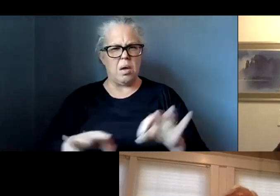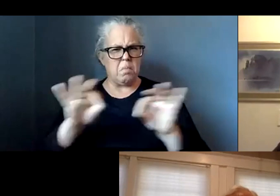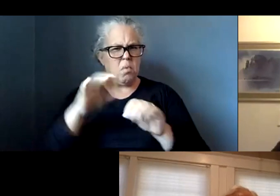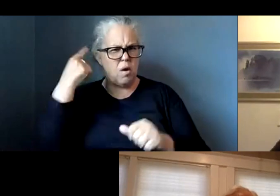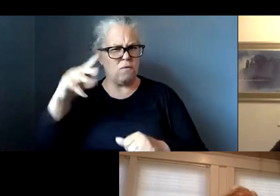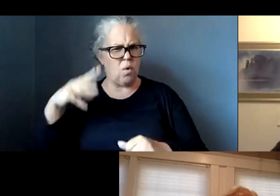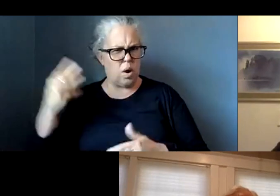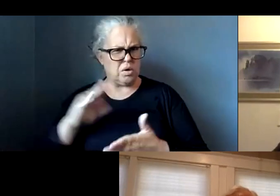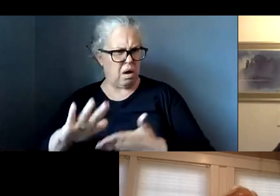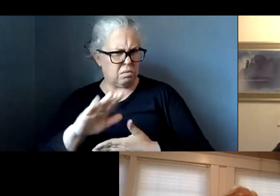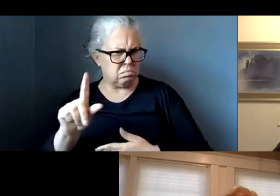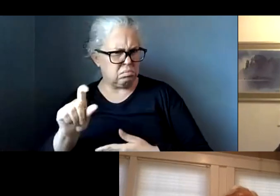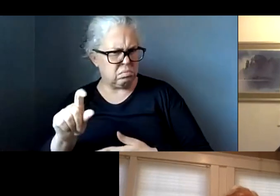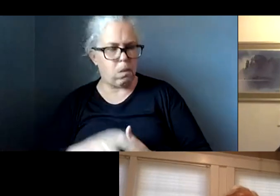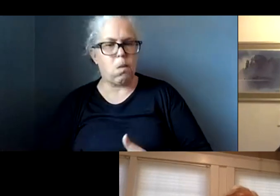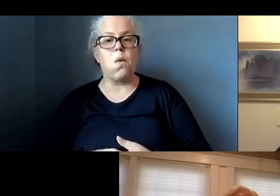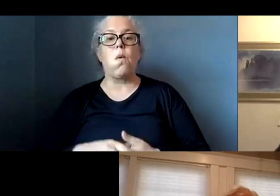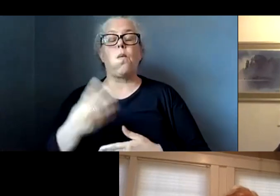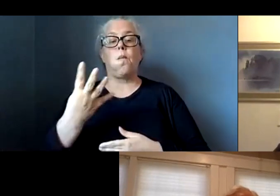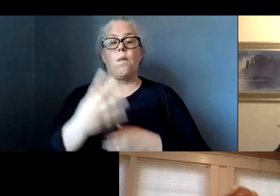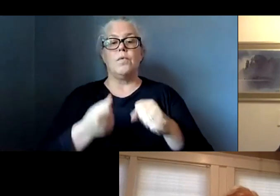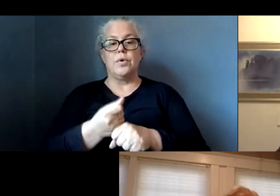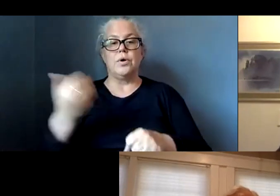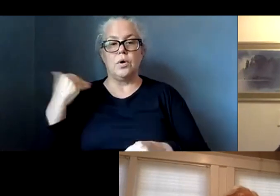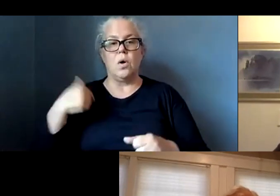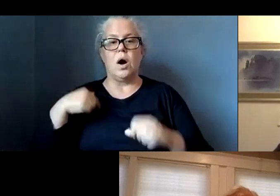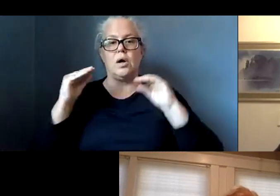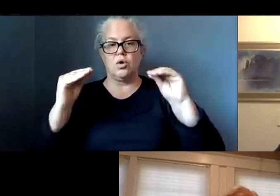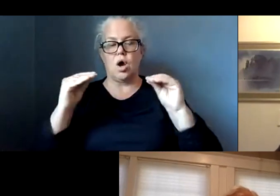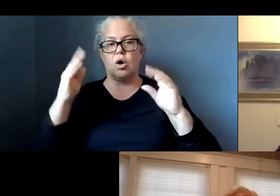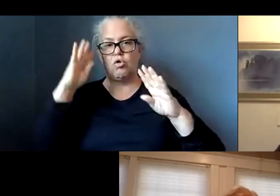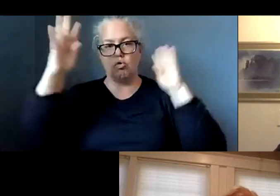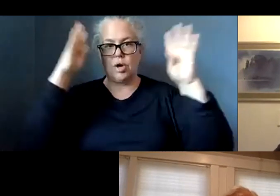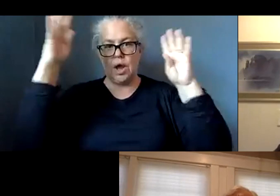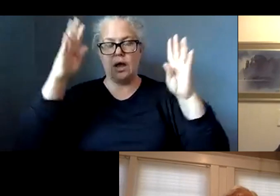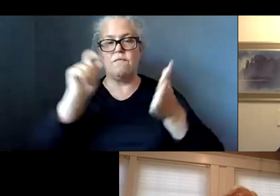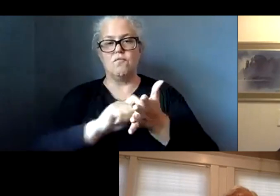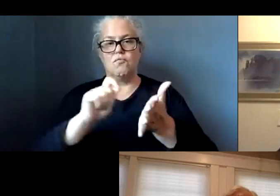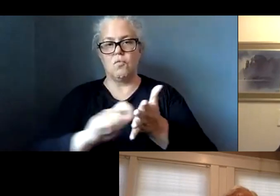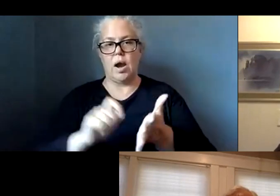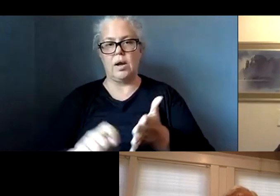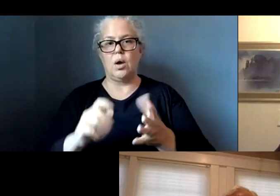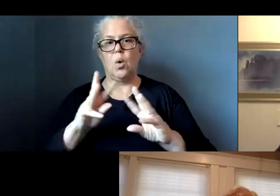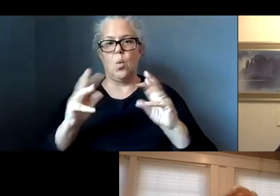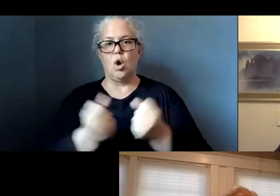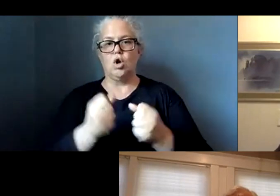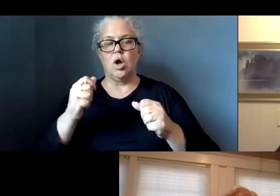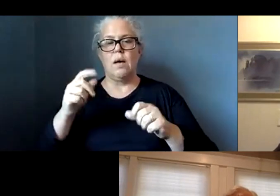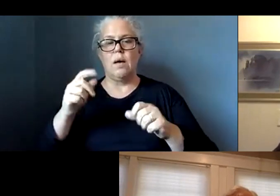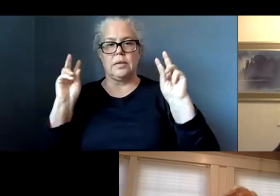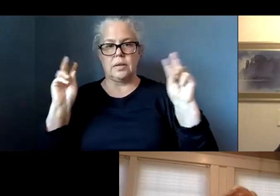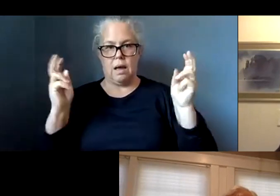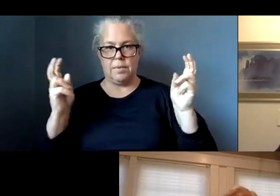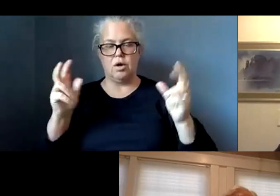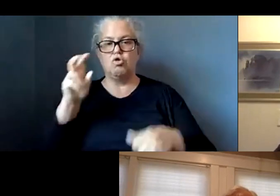Well, 4 years ago, I taught a creative writing workshop on travel literature. And a third of the way through the semester,